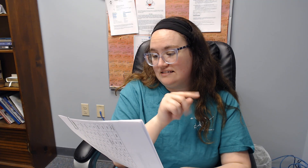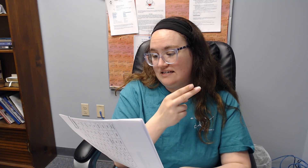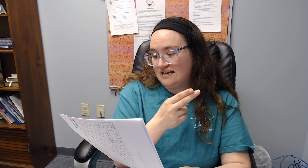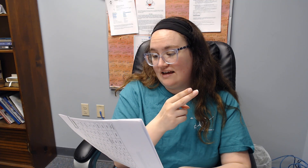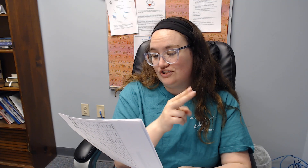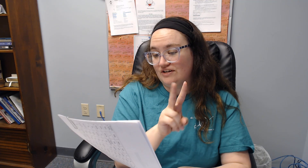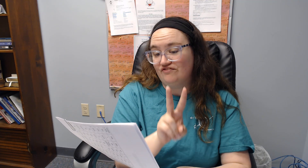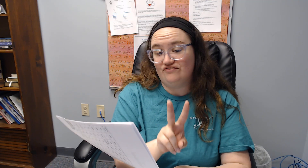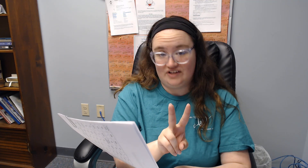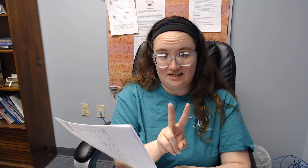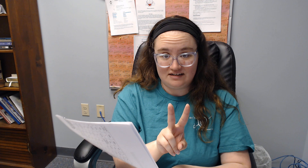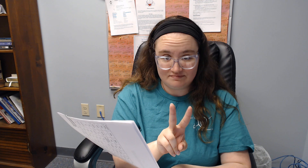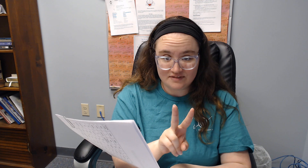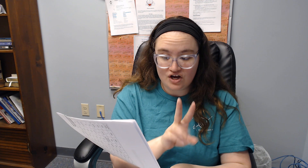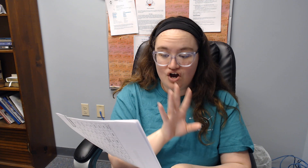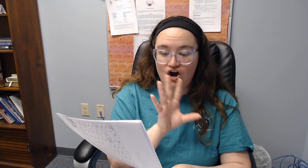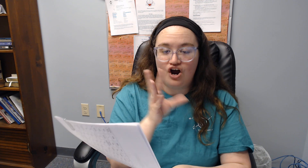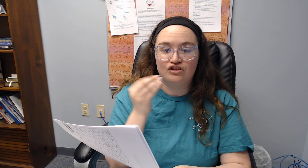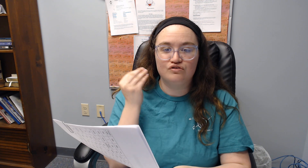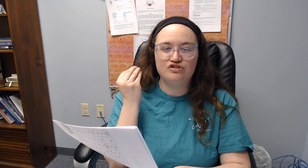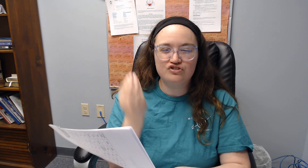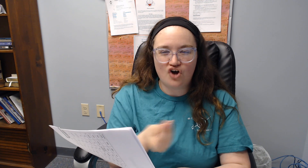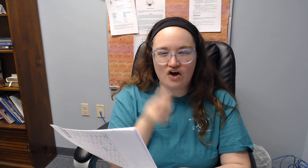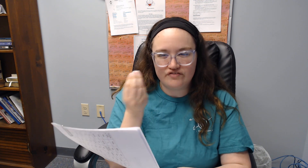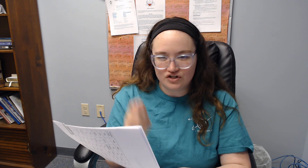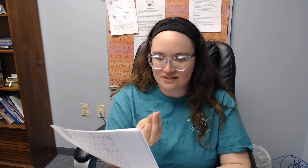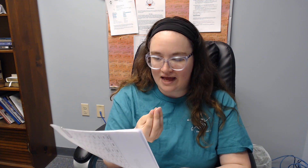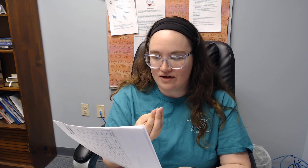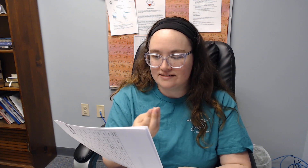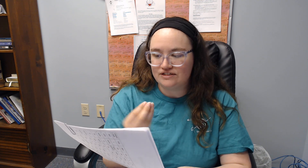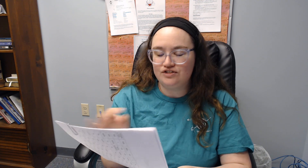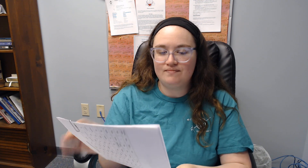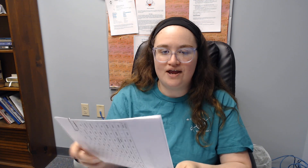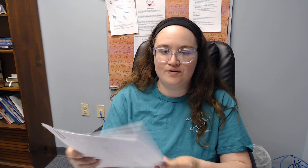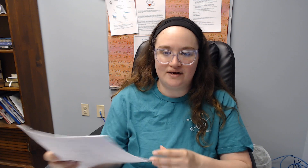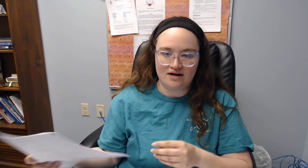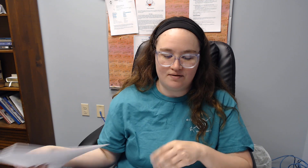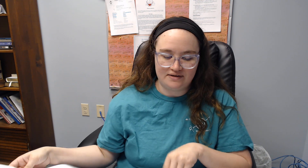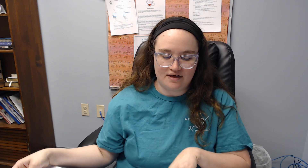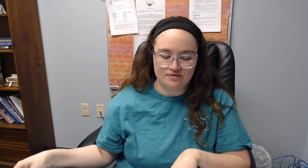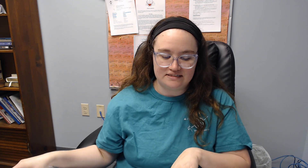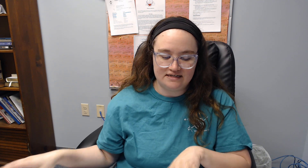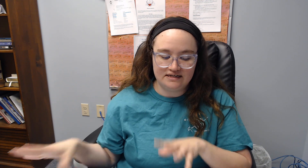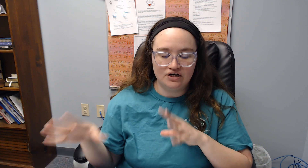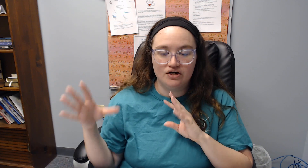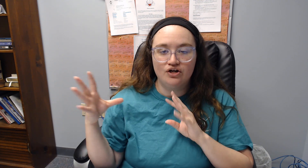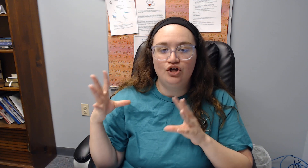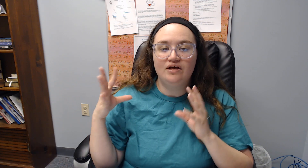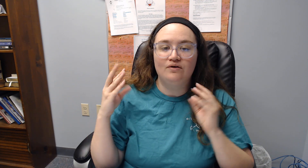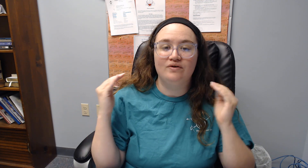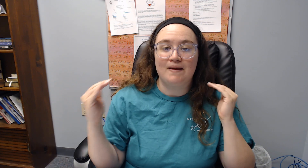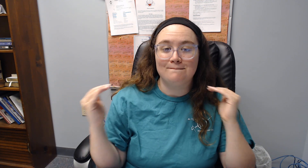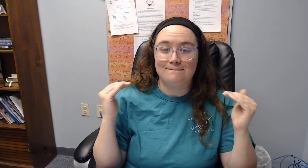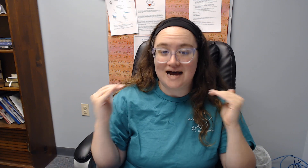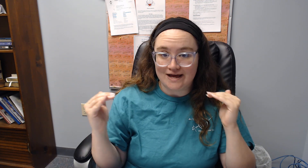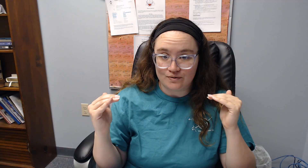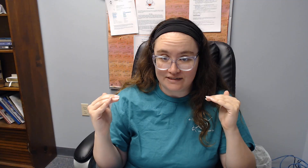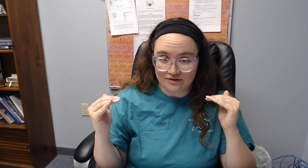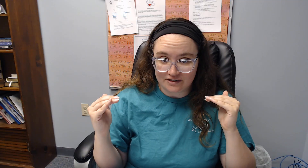T, H, and V are those softer sounds that you may or may not be able to hear with a mild hearing